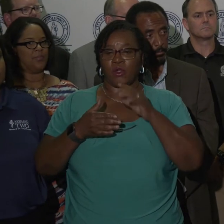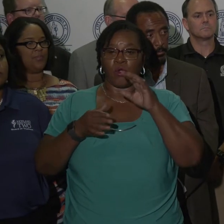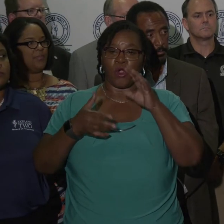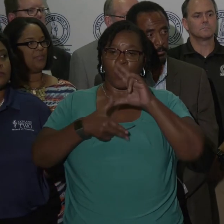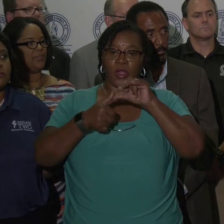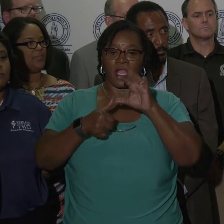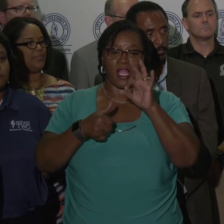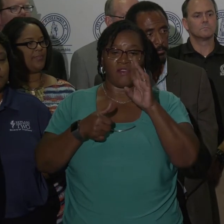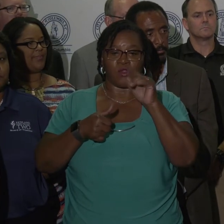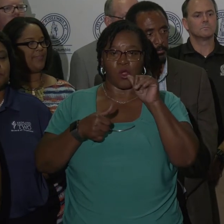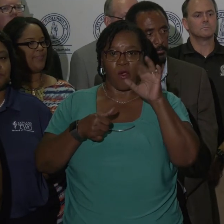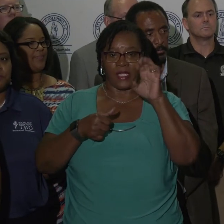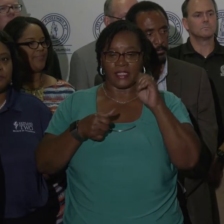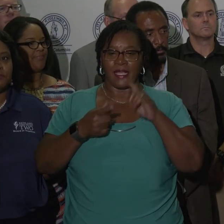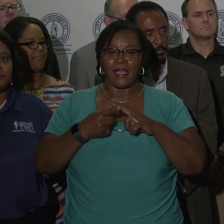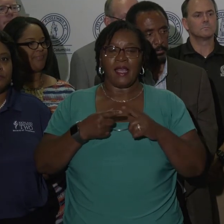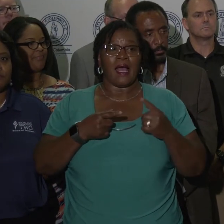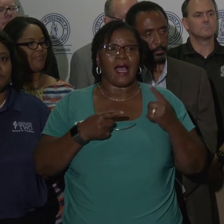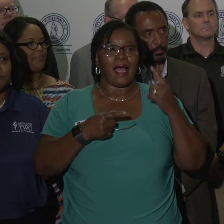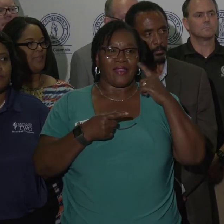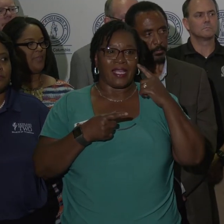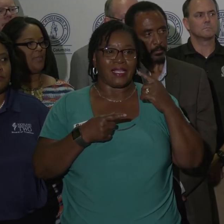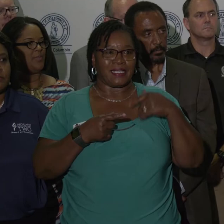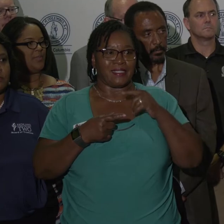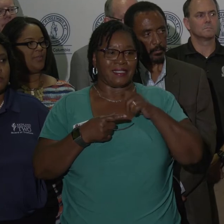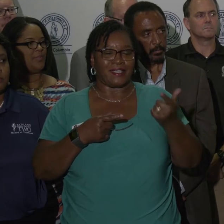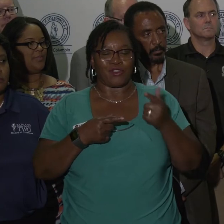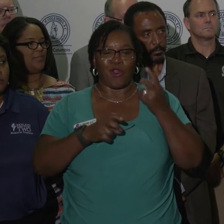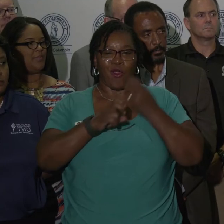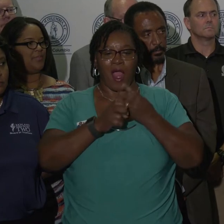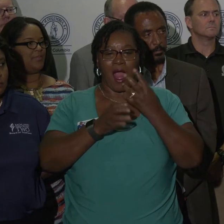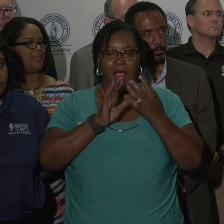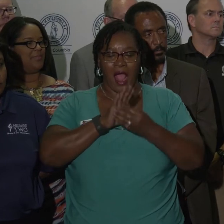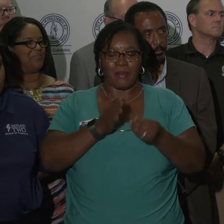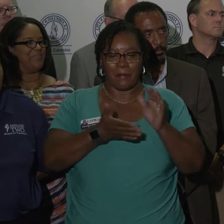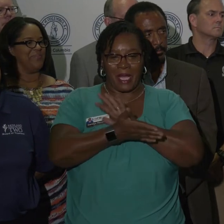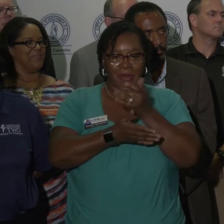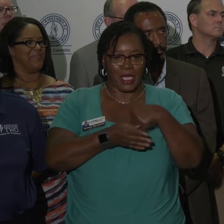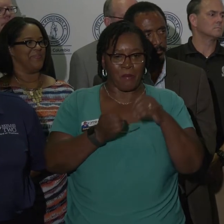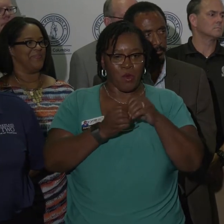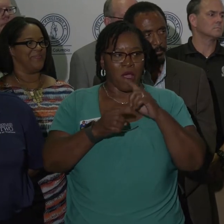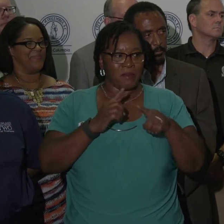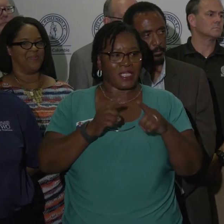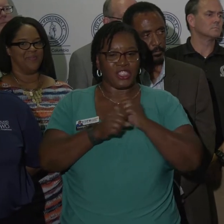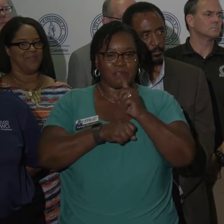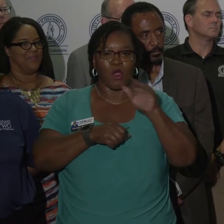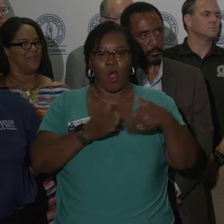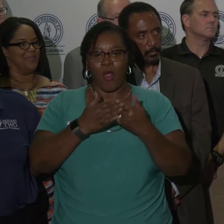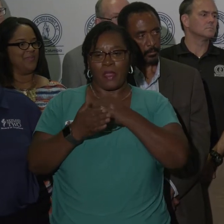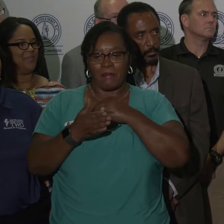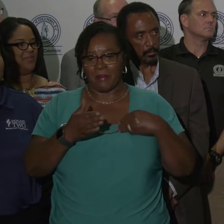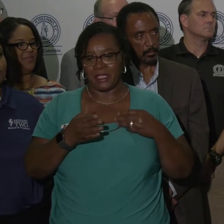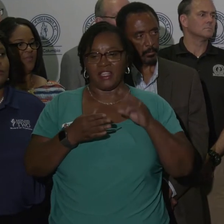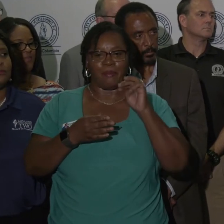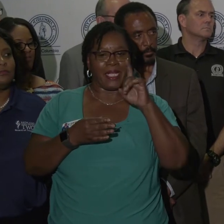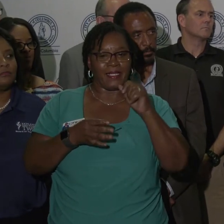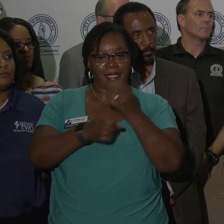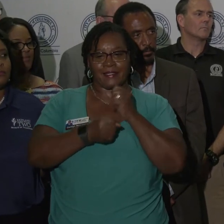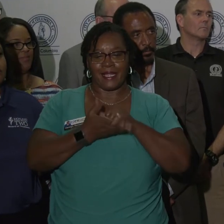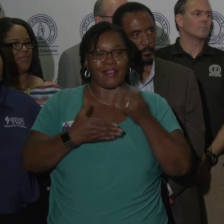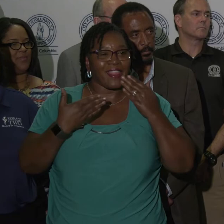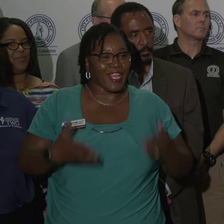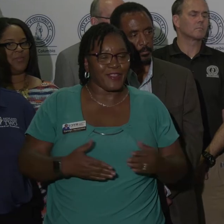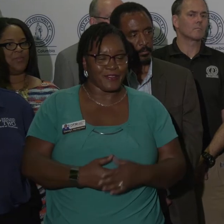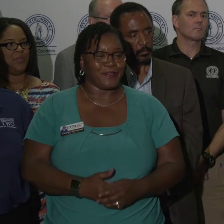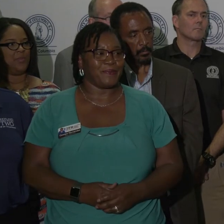Well, I think that's, and no one passes out hard copies of paper anymore, but let's make sure all the members of the media get that. Thank you,